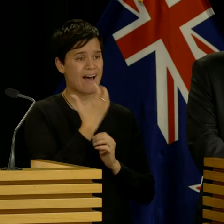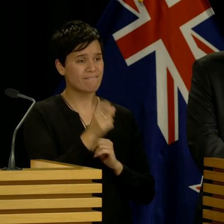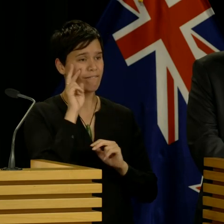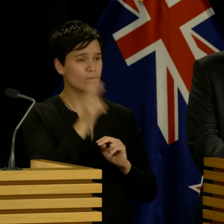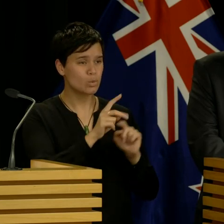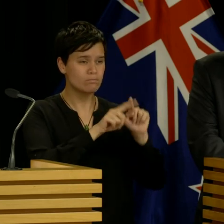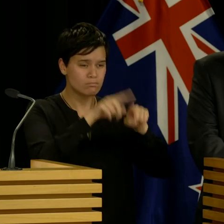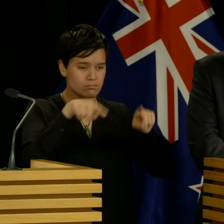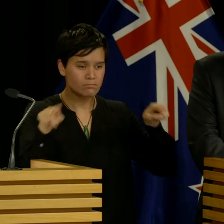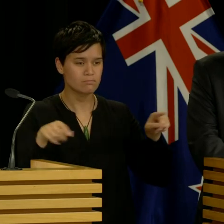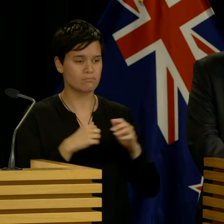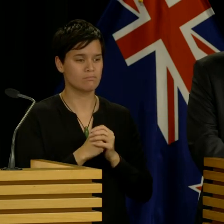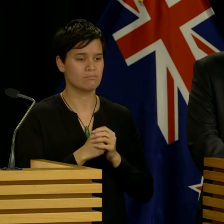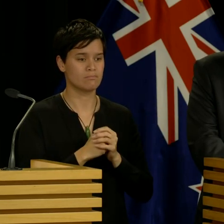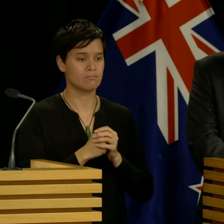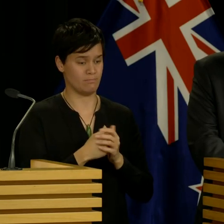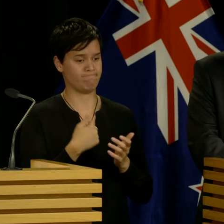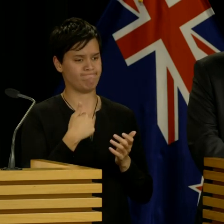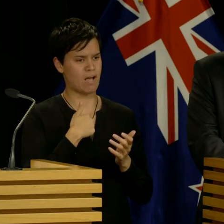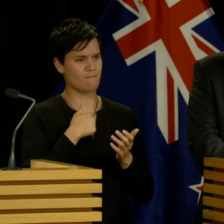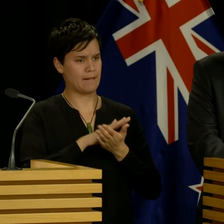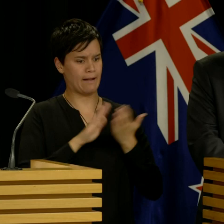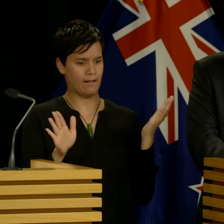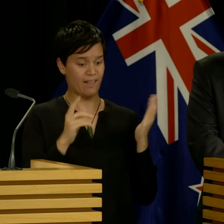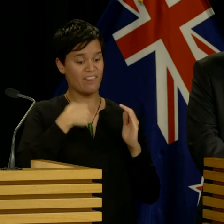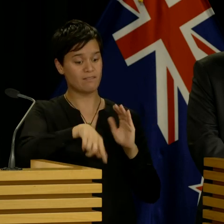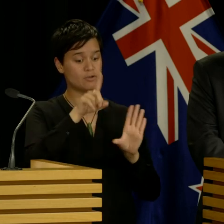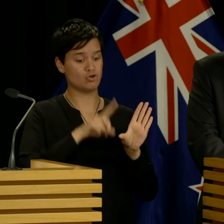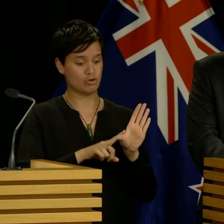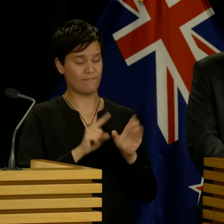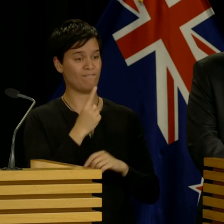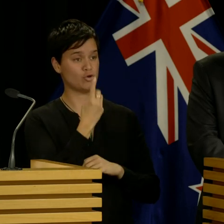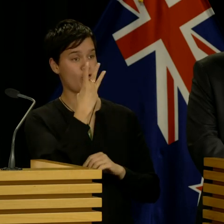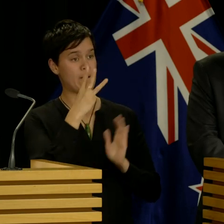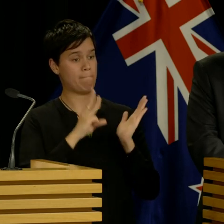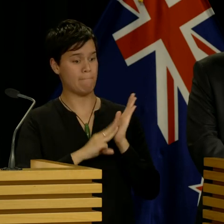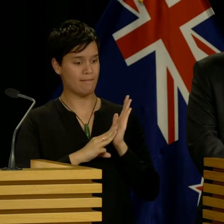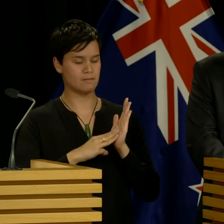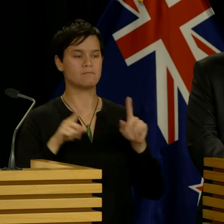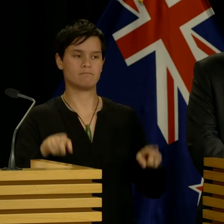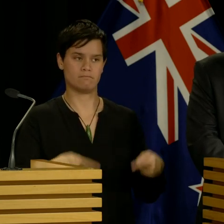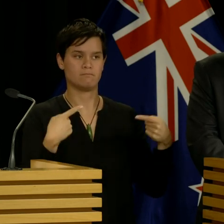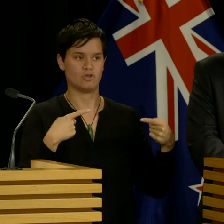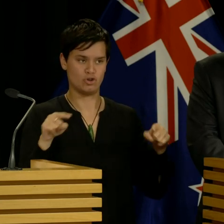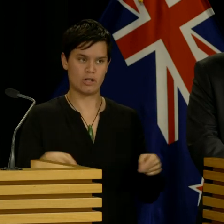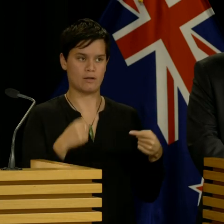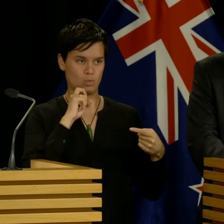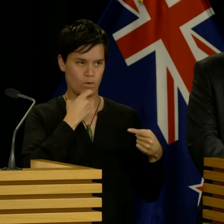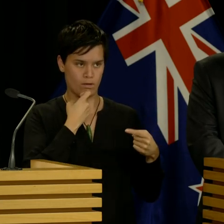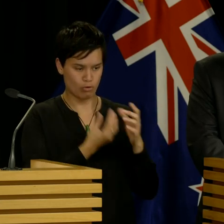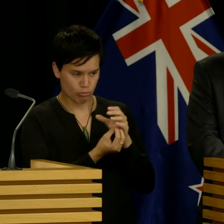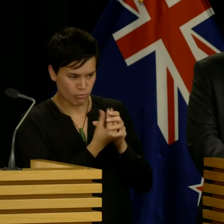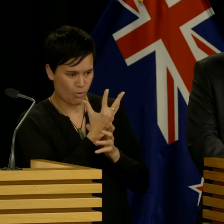been very clear for some weeks now that the first quarter of this year is going to be a very challenging one where any growth is hard to